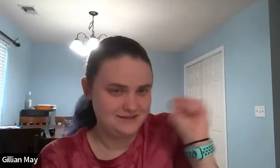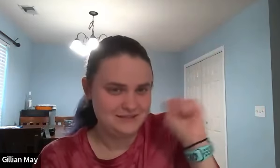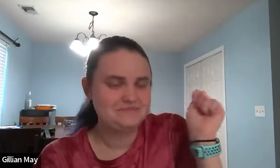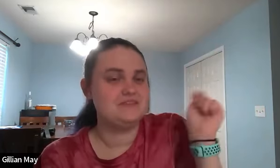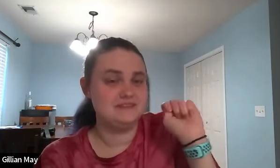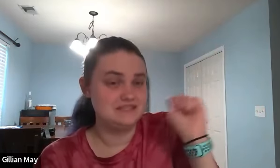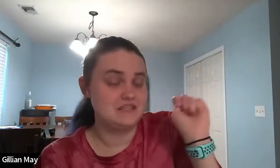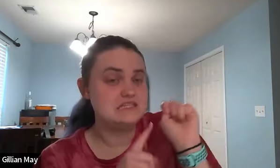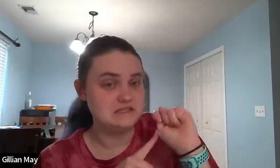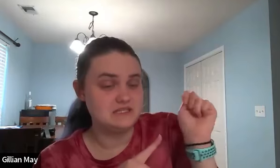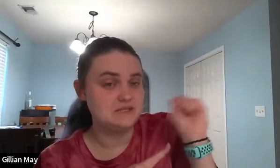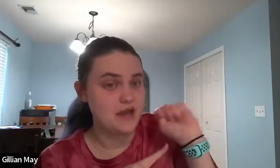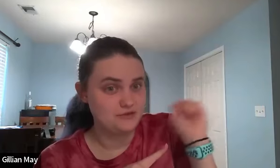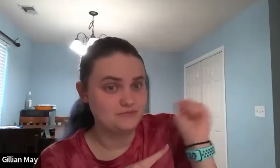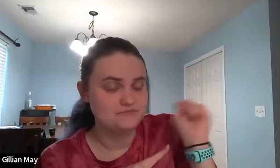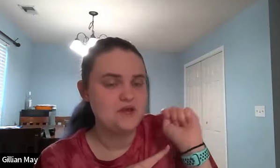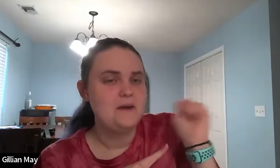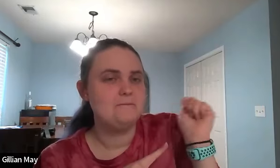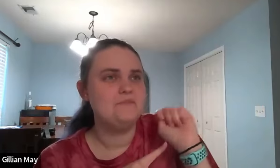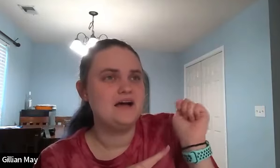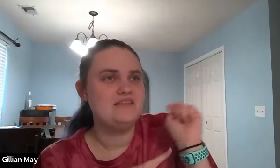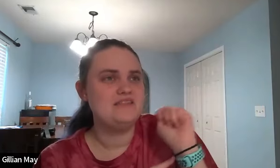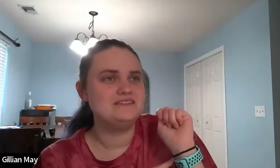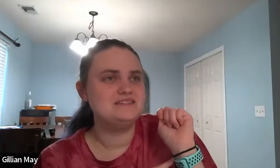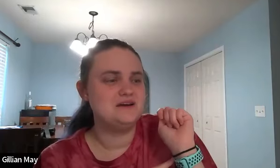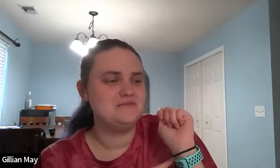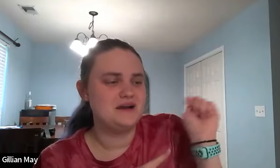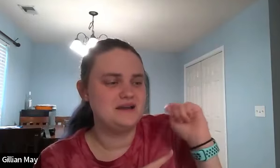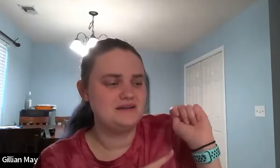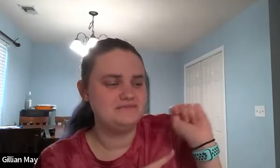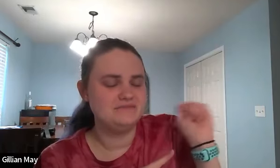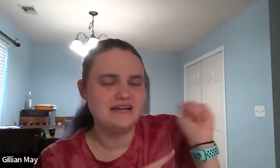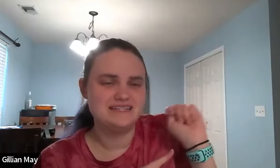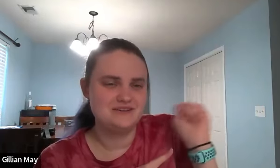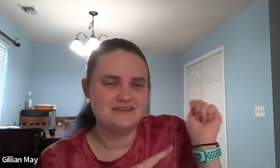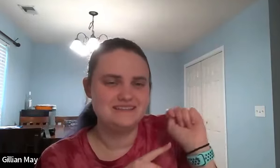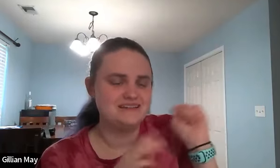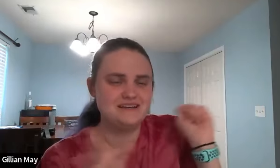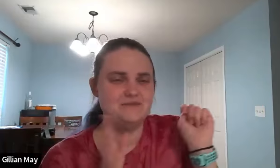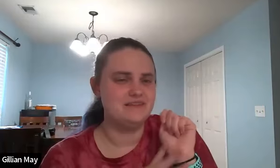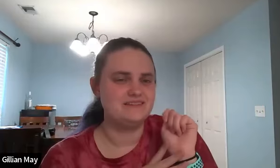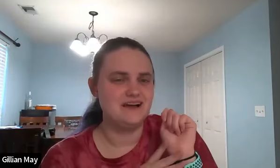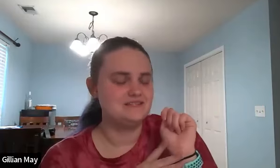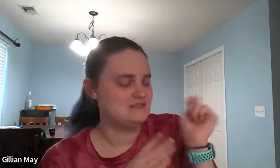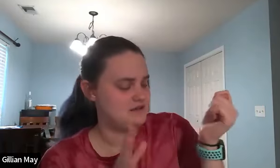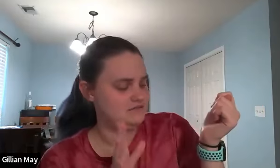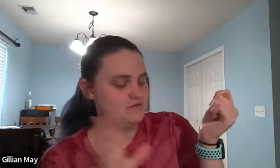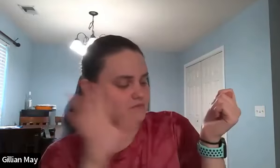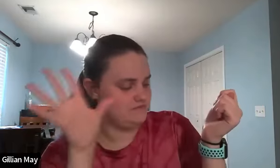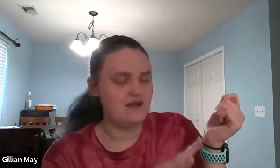Technically, this is bathroom, but this is my teacher always I tell everybody this class, every class,